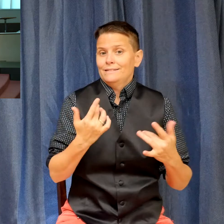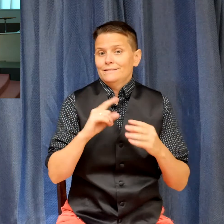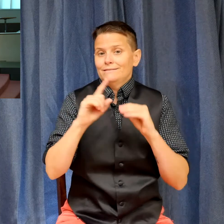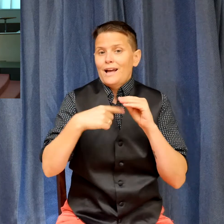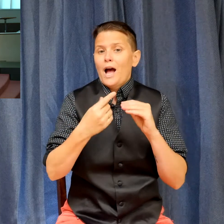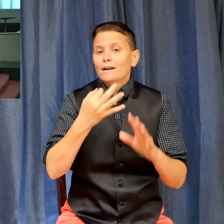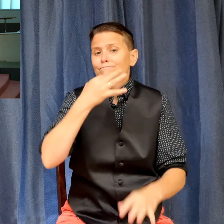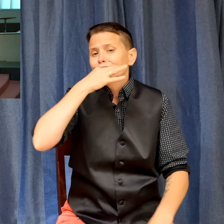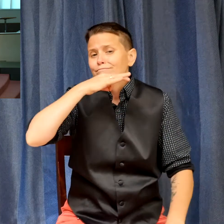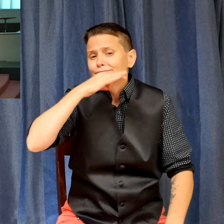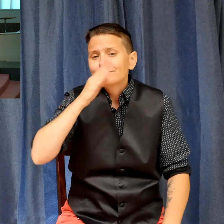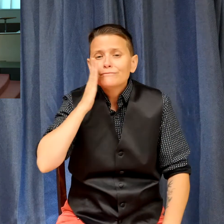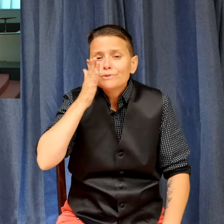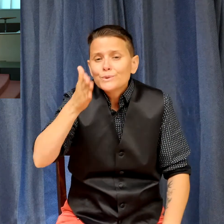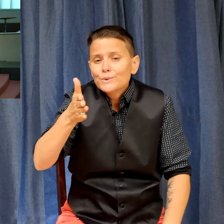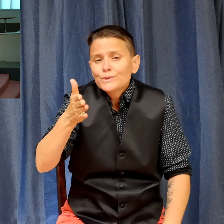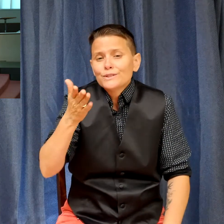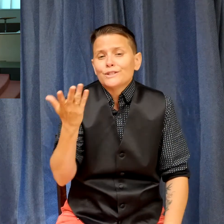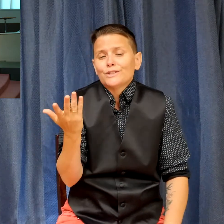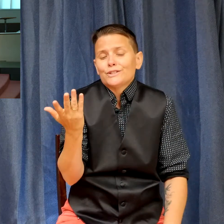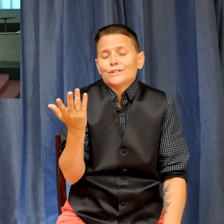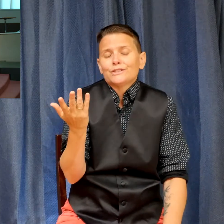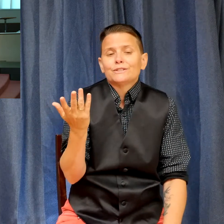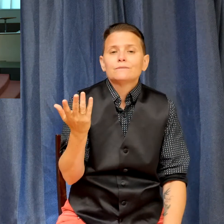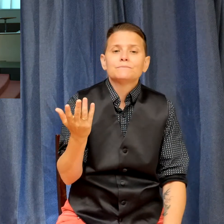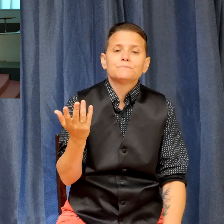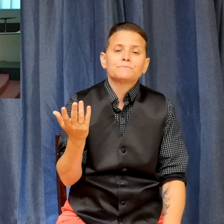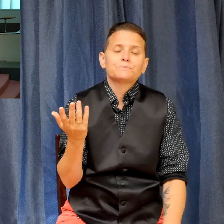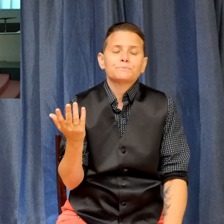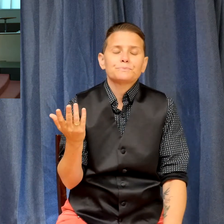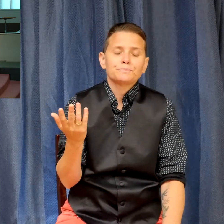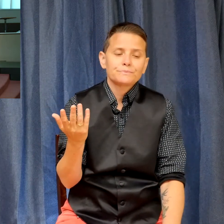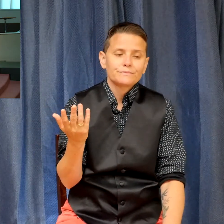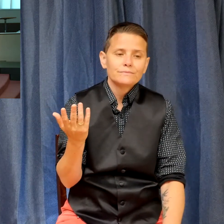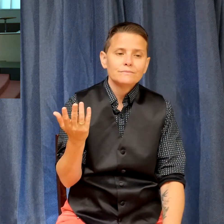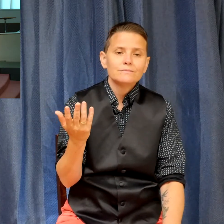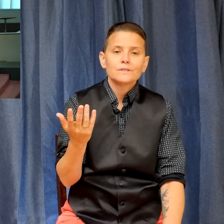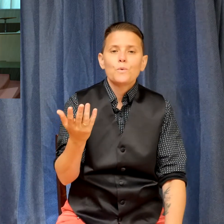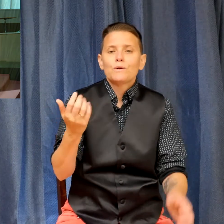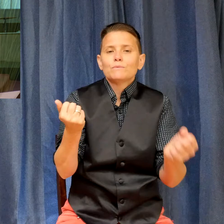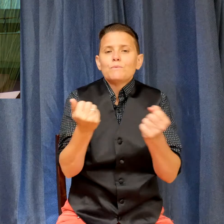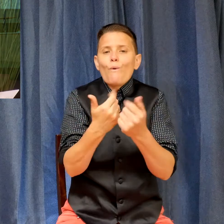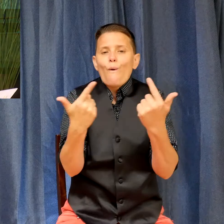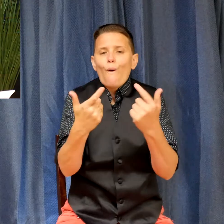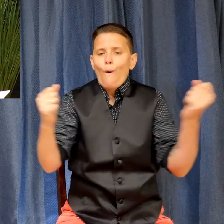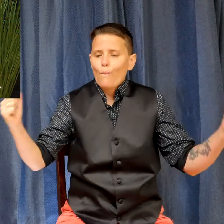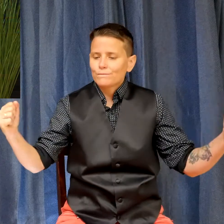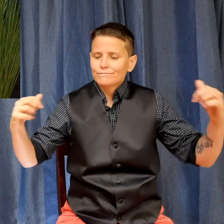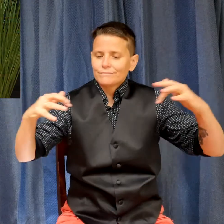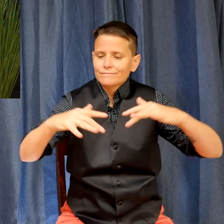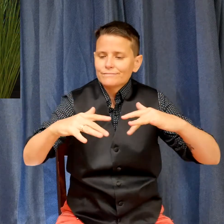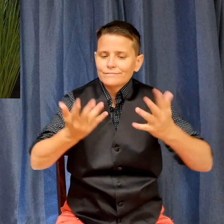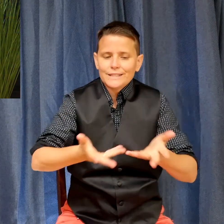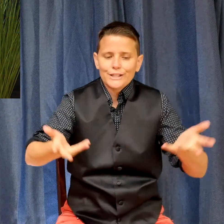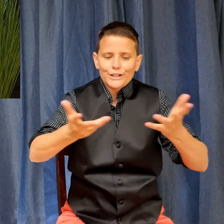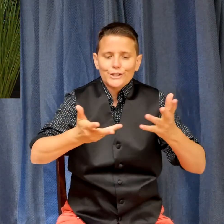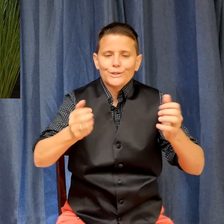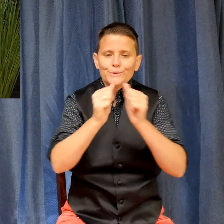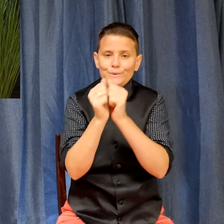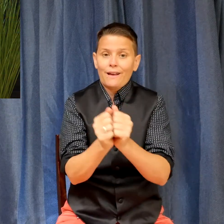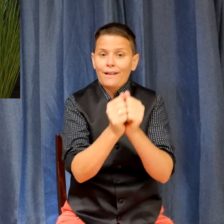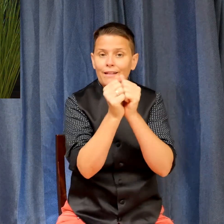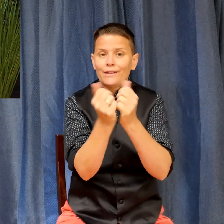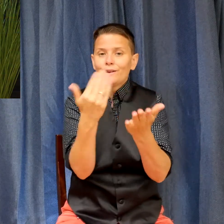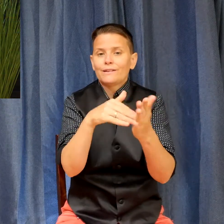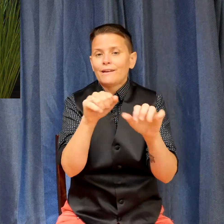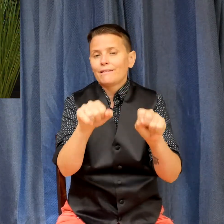the day, and it won't be forever from now. It'll be sooner than we think when we can all be together again.